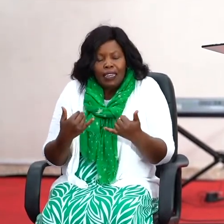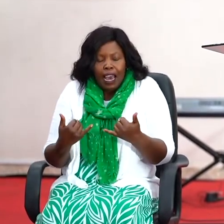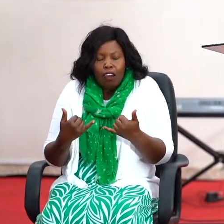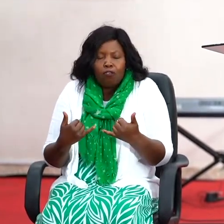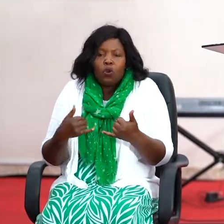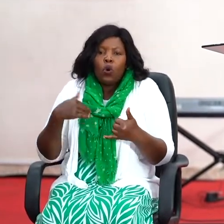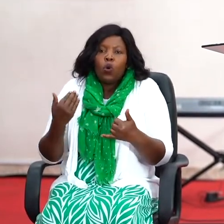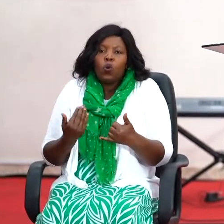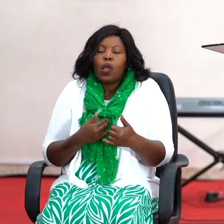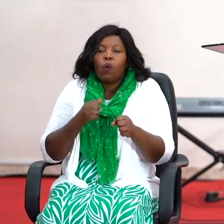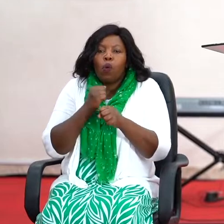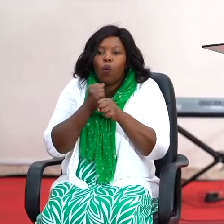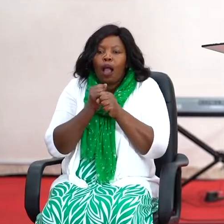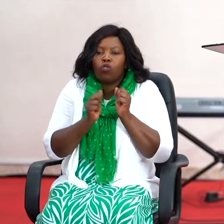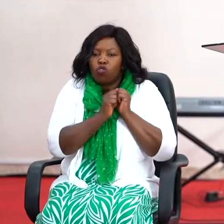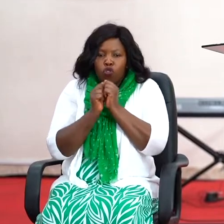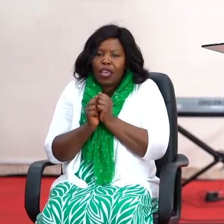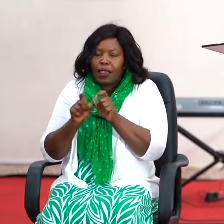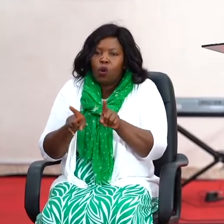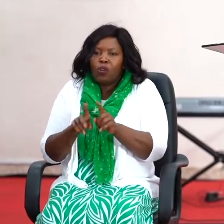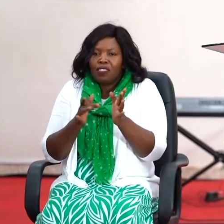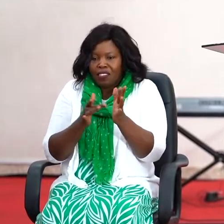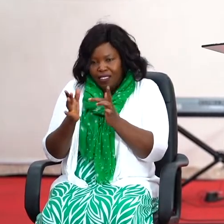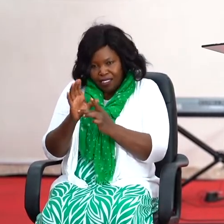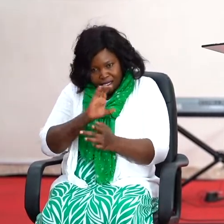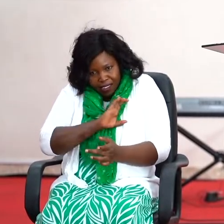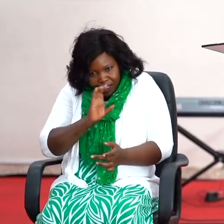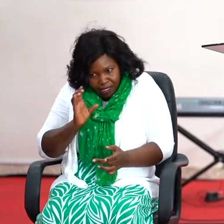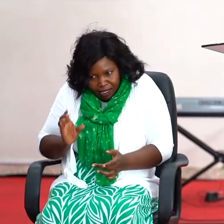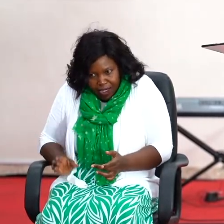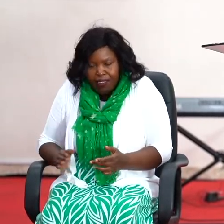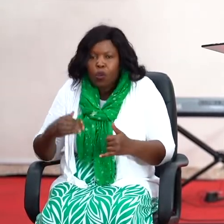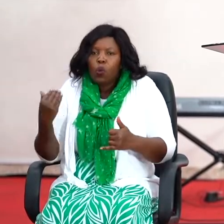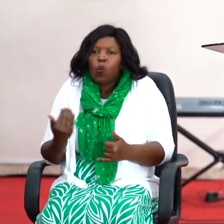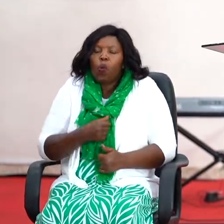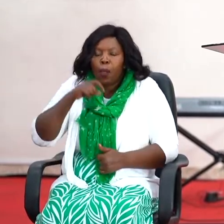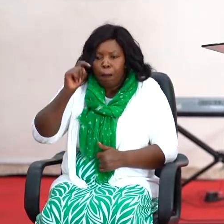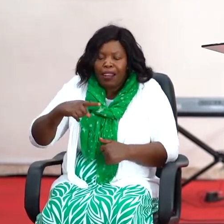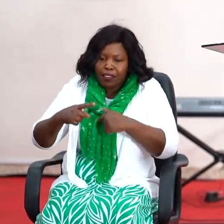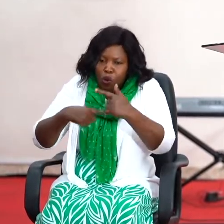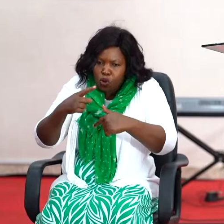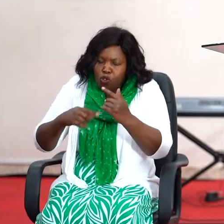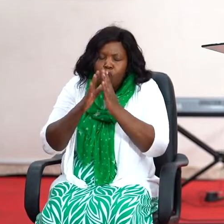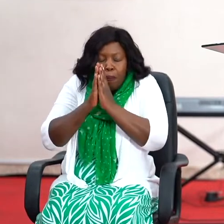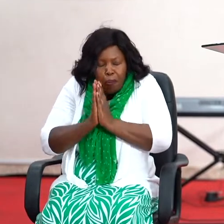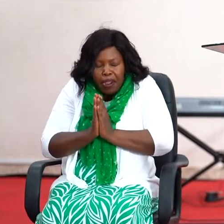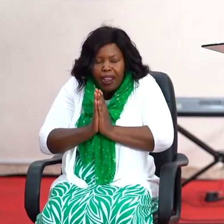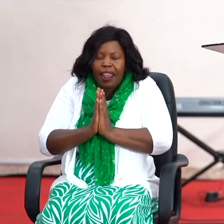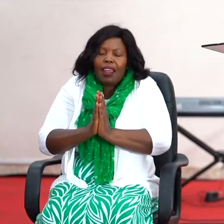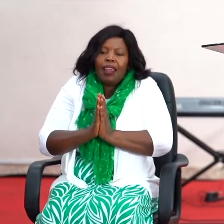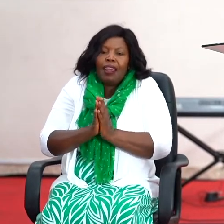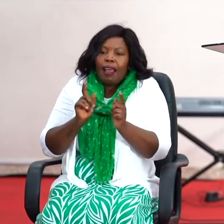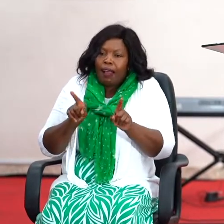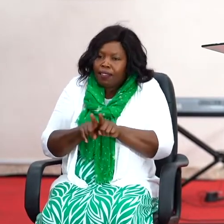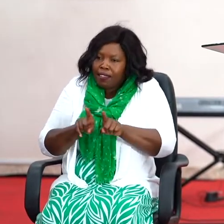are co-workers together with Christ Jesus. And so we need to continue praying, and we need to